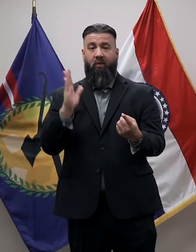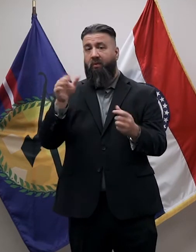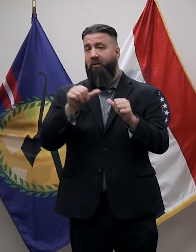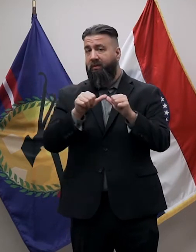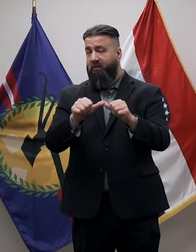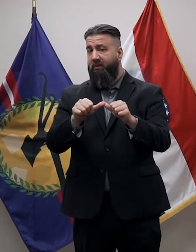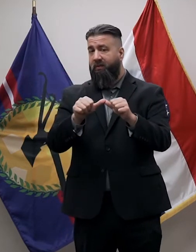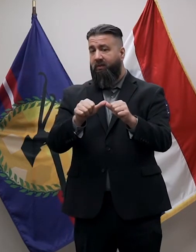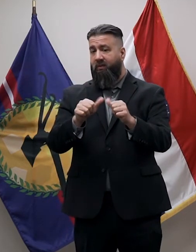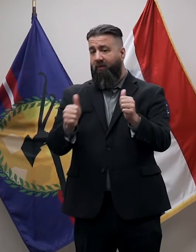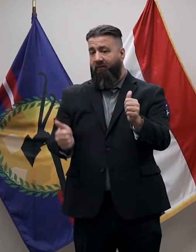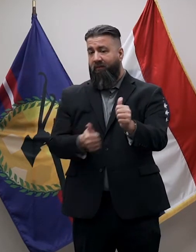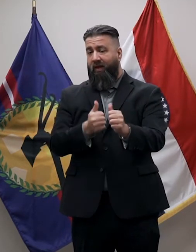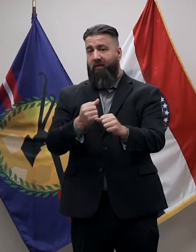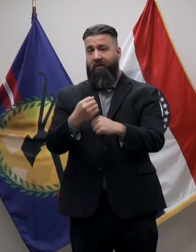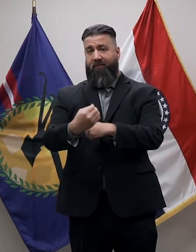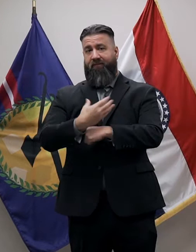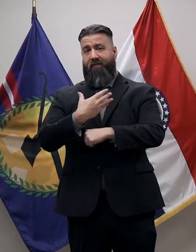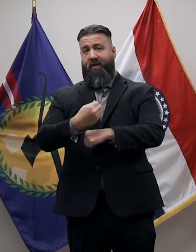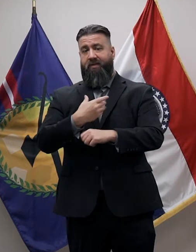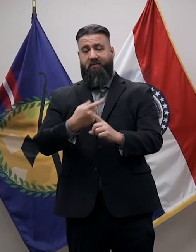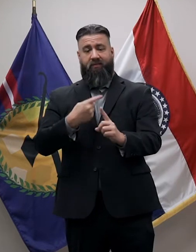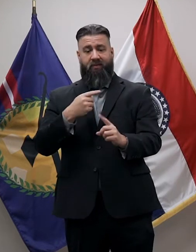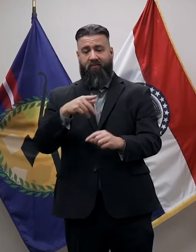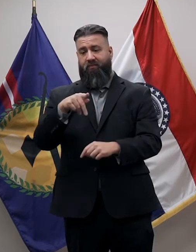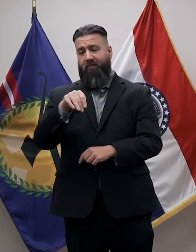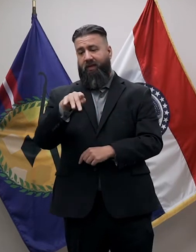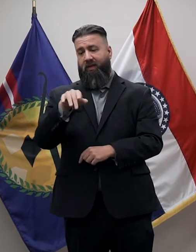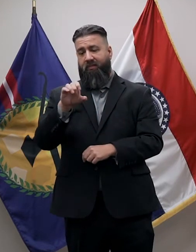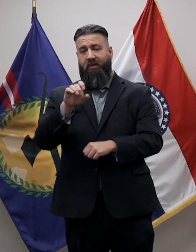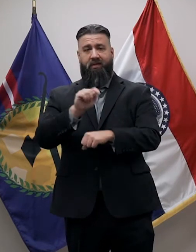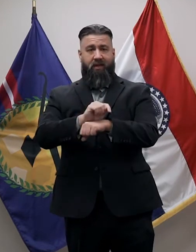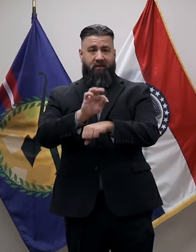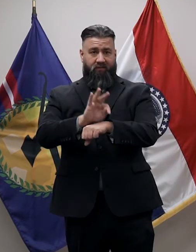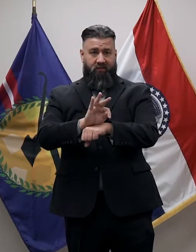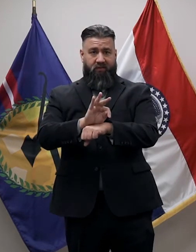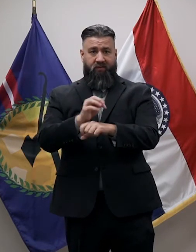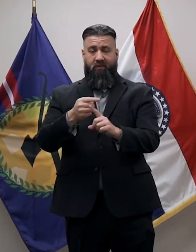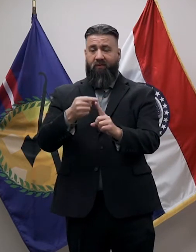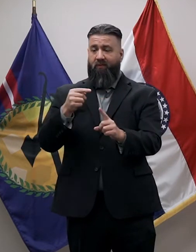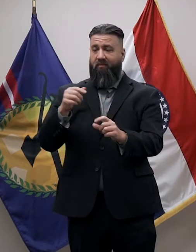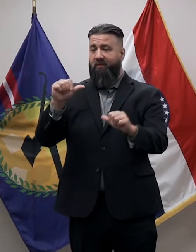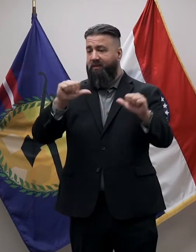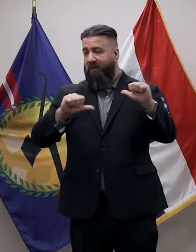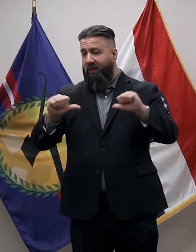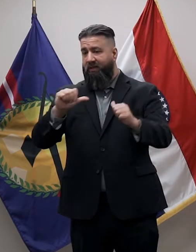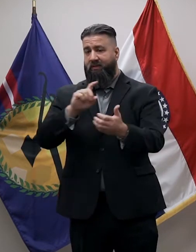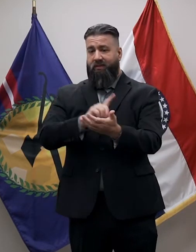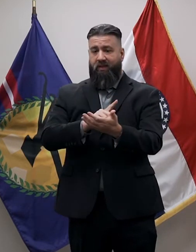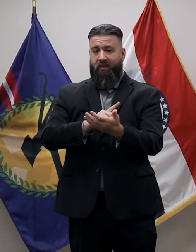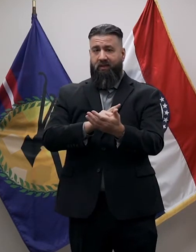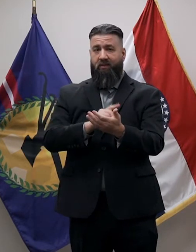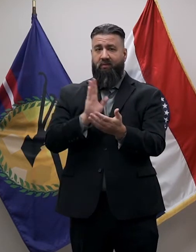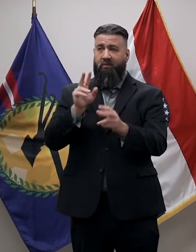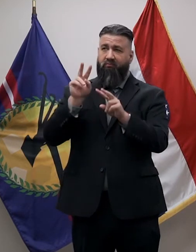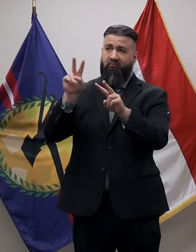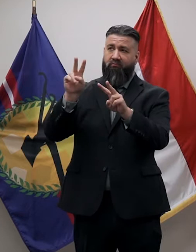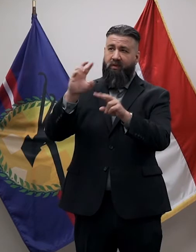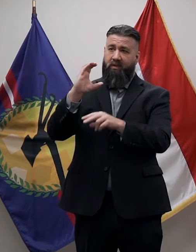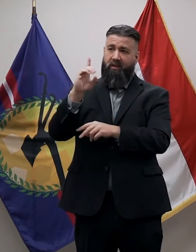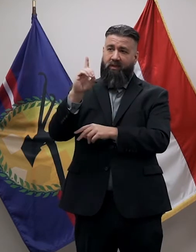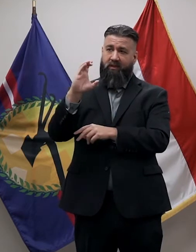continue to follow the advice from our pandemic task force, from our public health officials. We'll watch the CDC